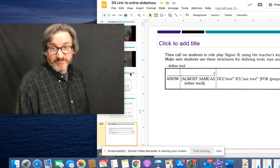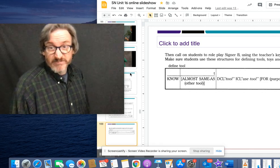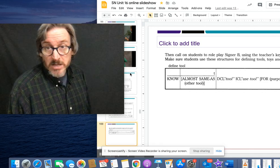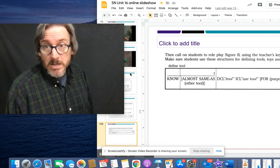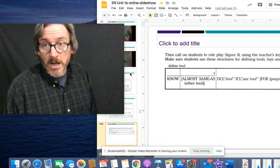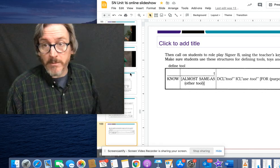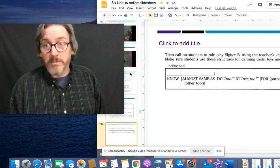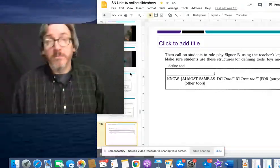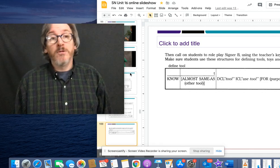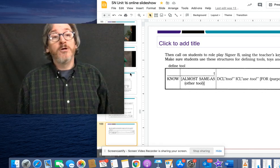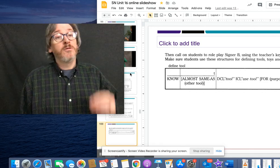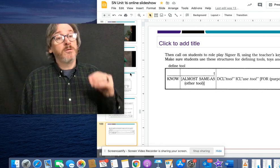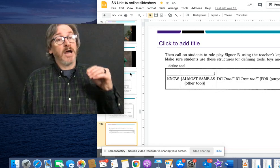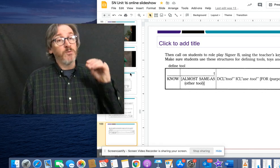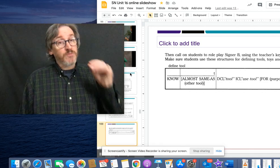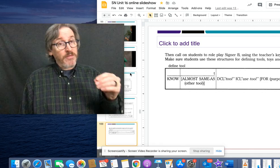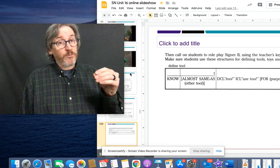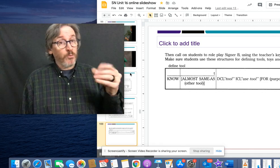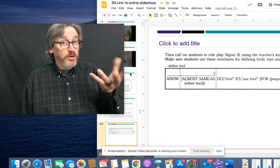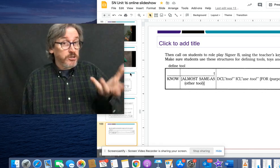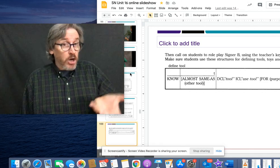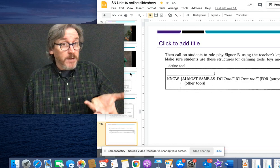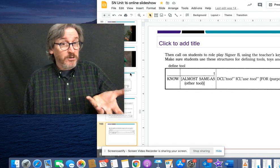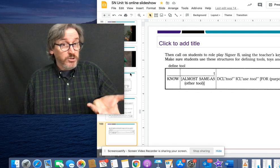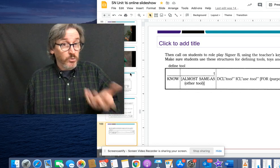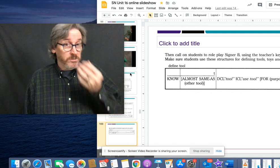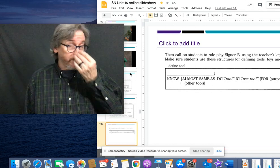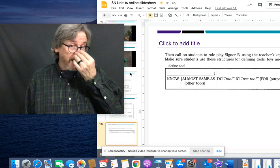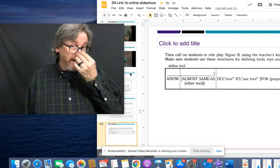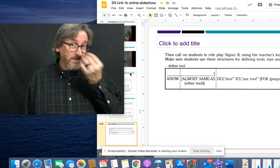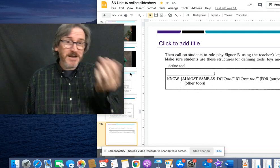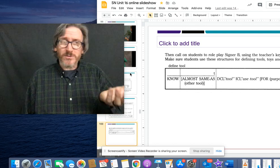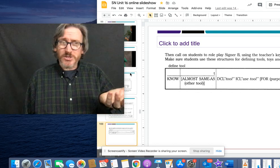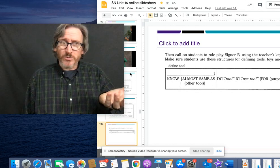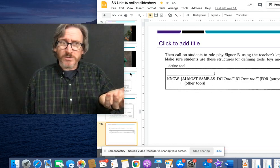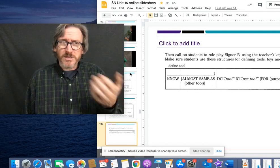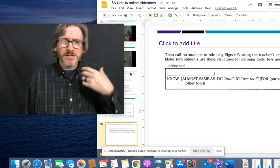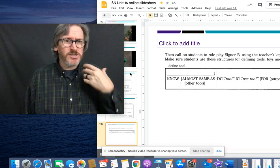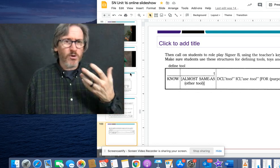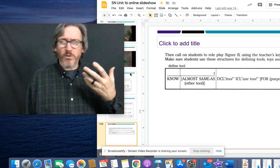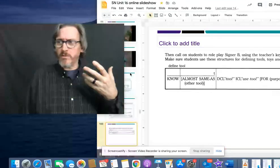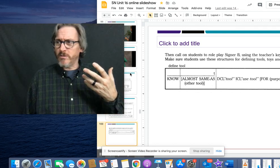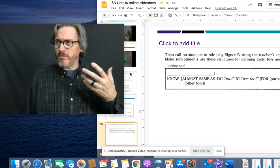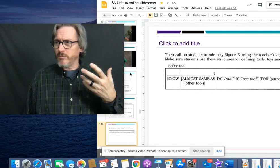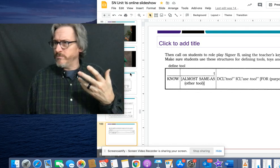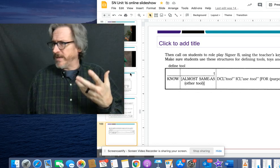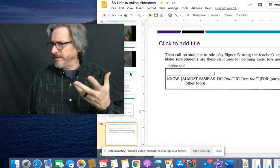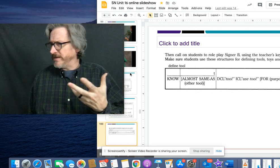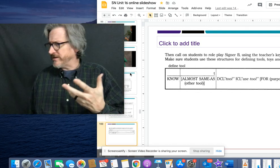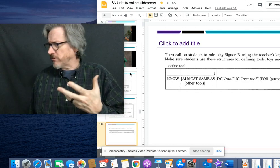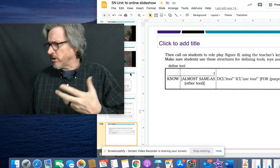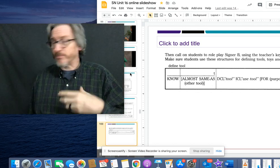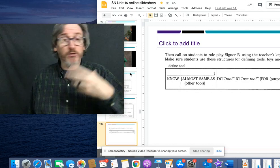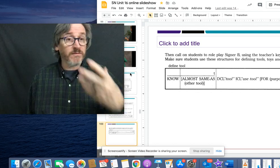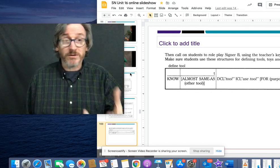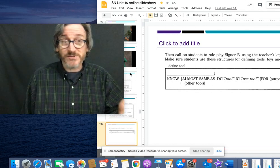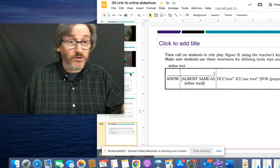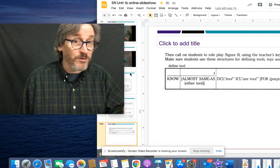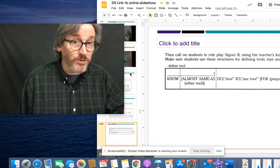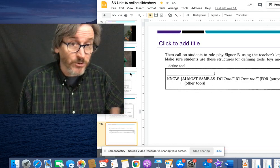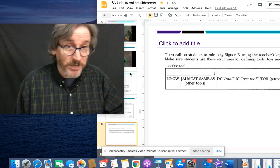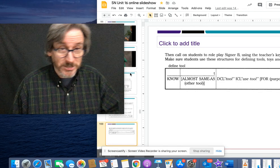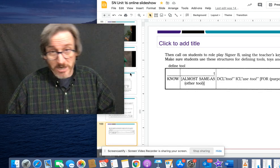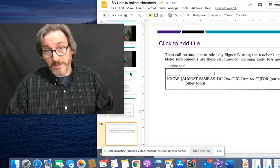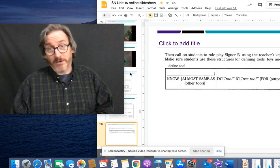Anyway, I would rather we could talk about tools, but not everybody knows tools. So maybe there are peripherals